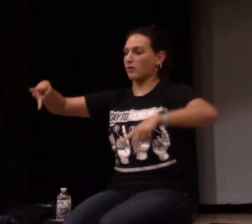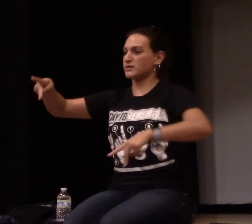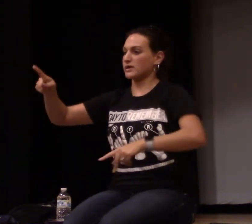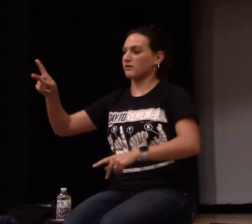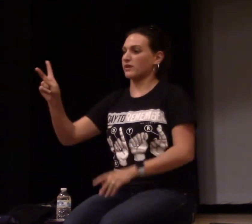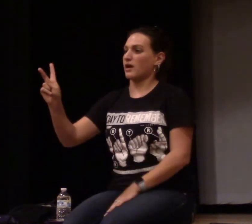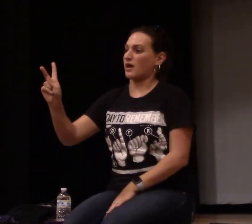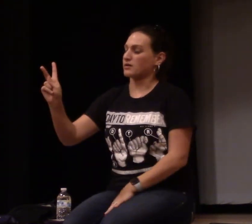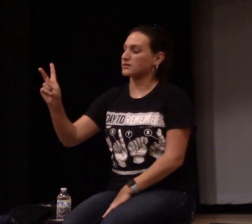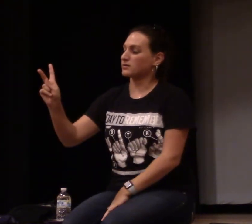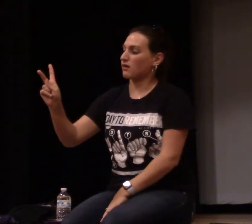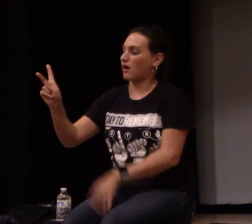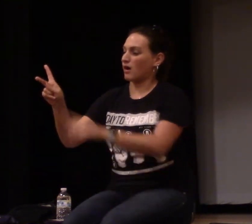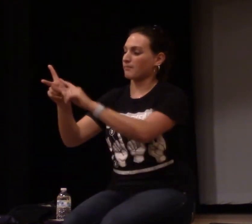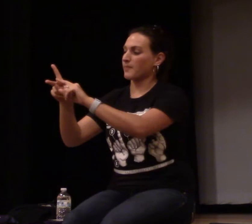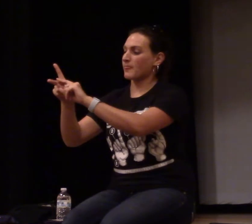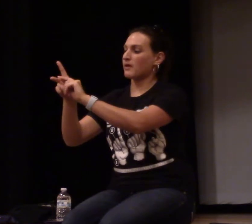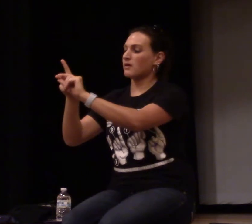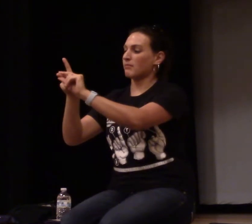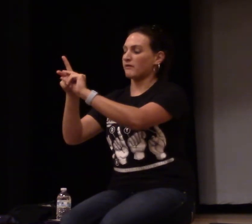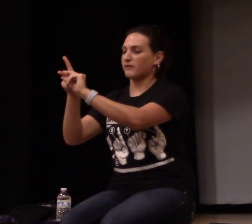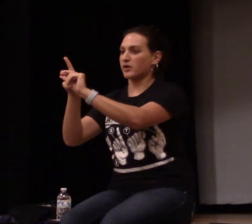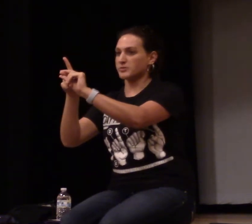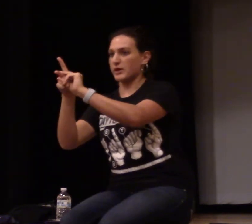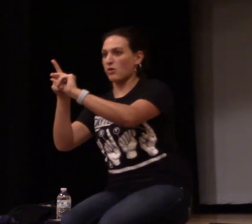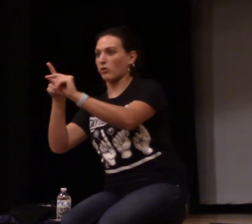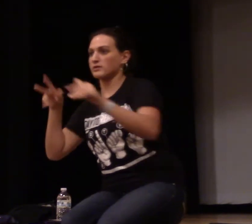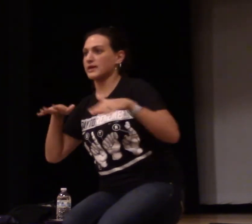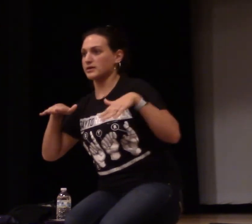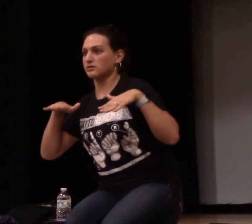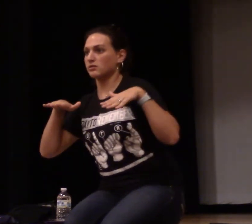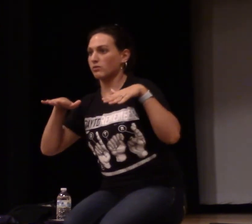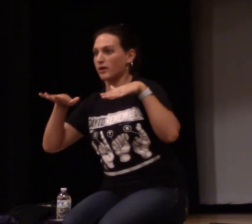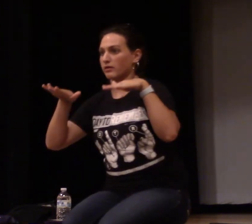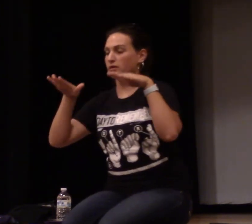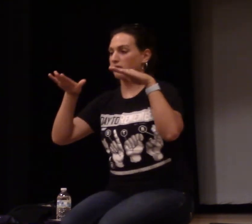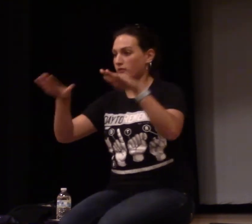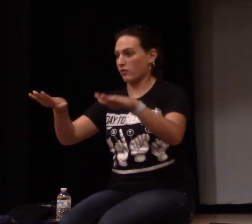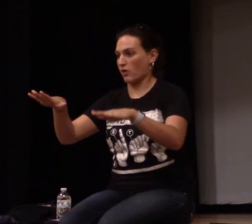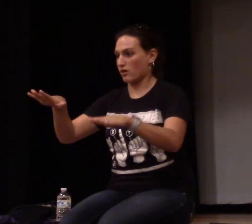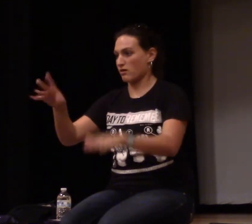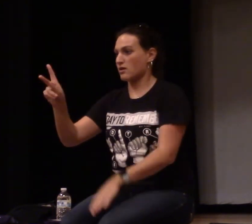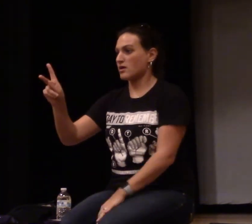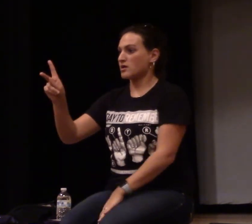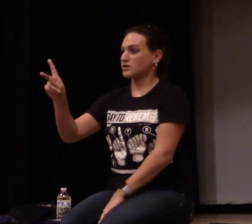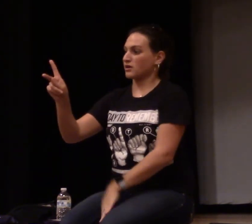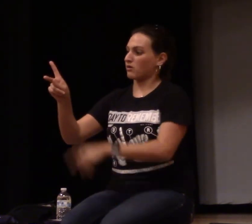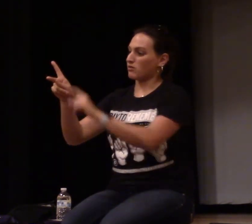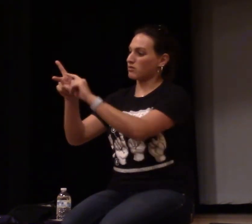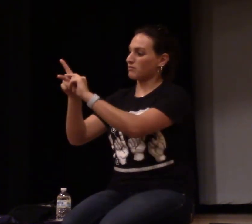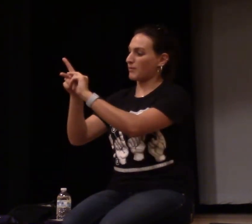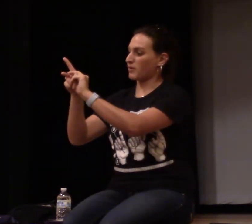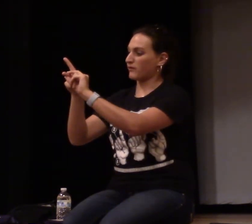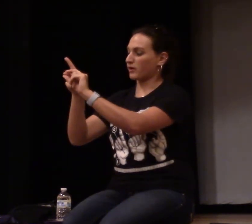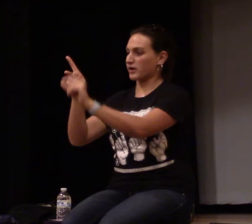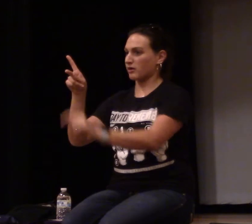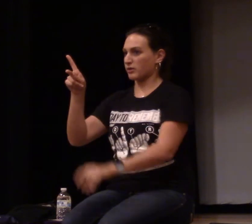think of it as my fingers being horizontal with the floor. So my middle finger here with